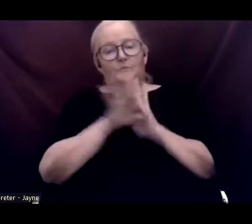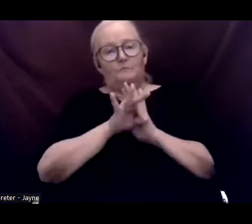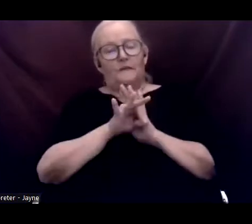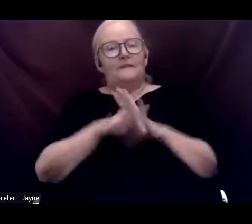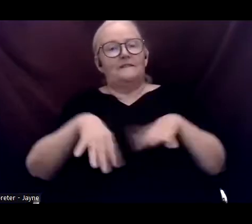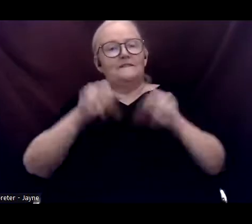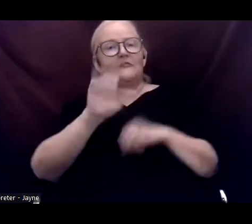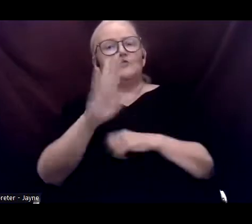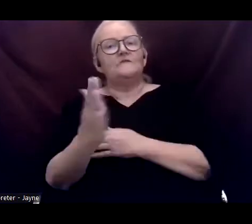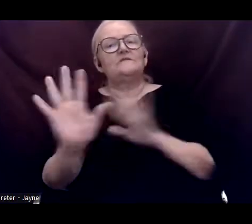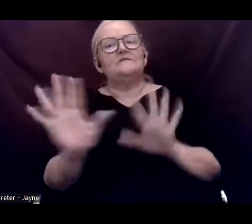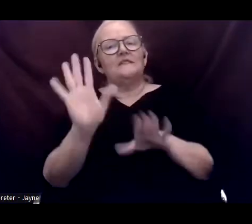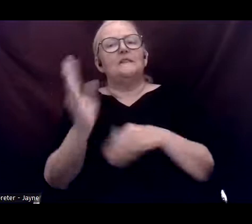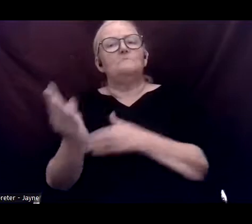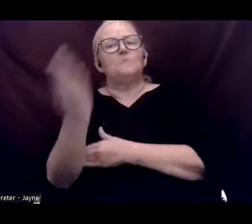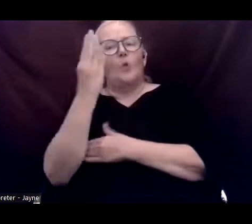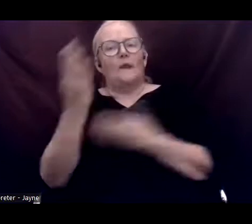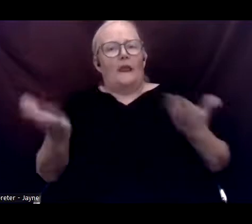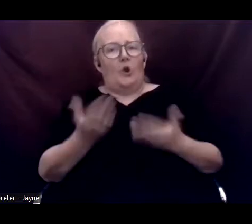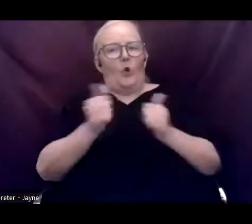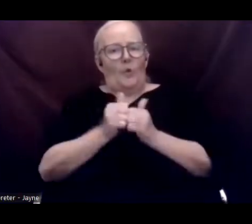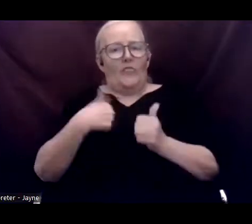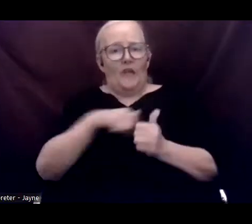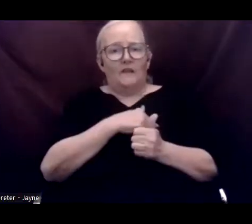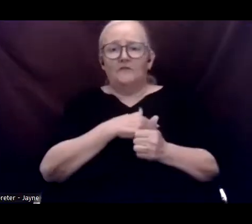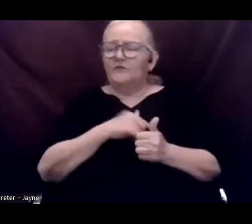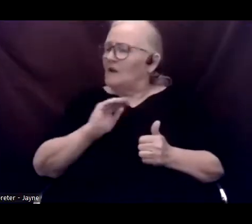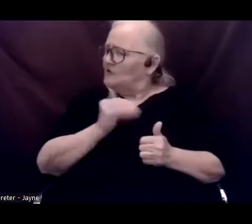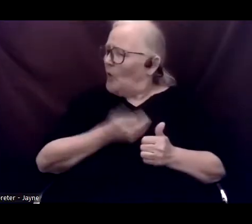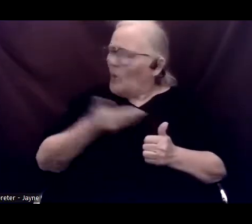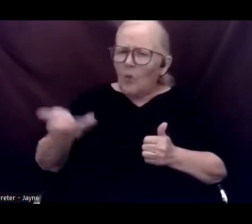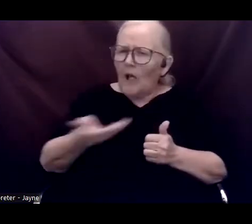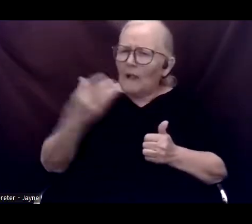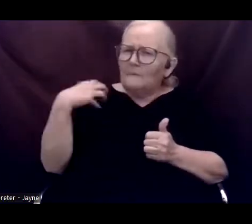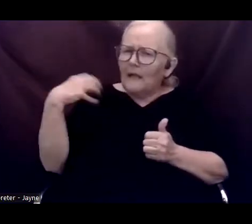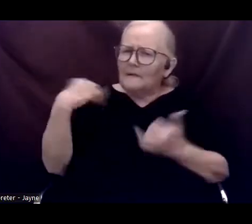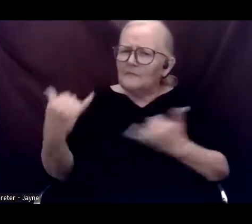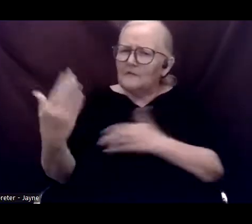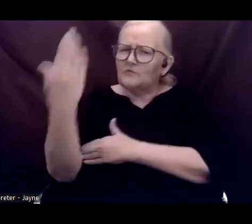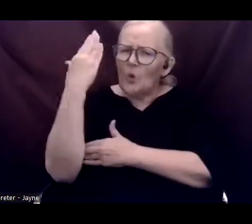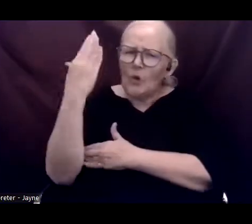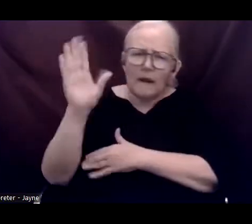your Sunday morning with us. Do we have a welcoming captain here this morning?